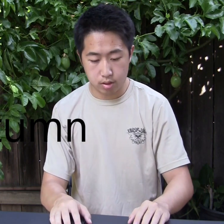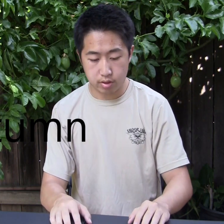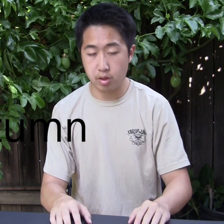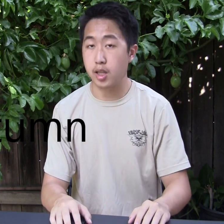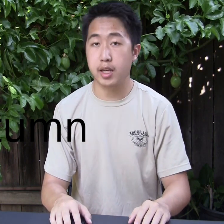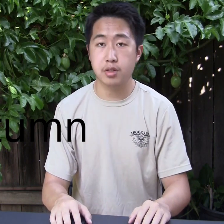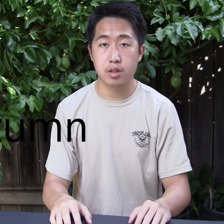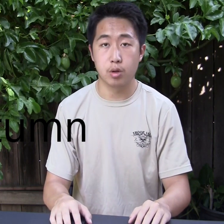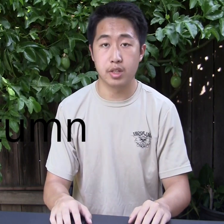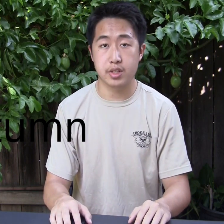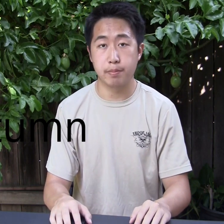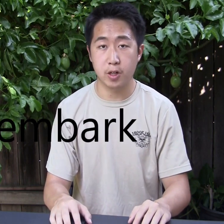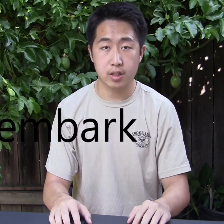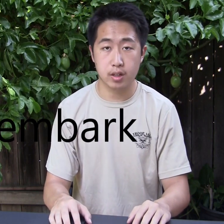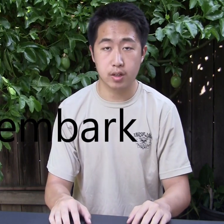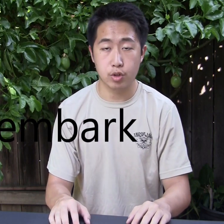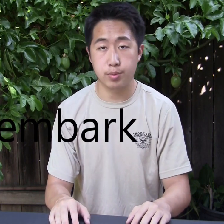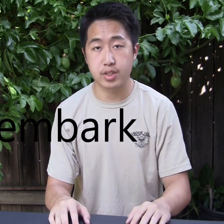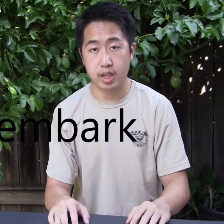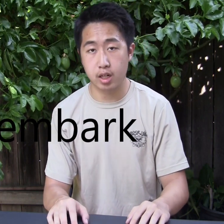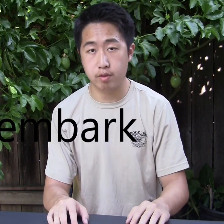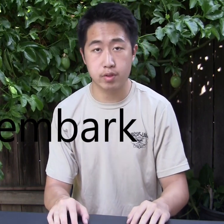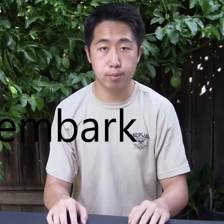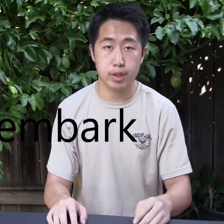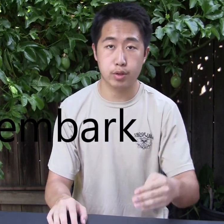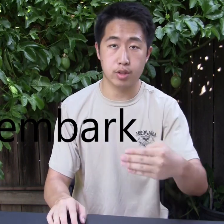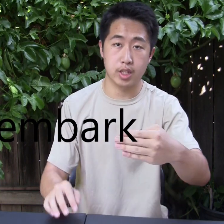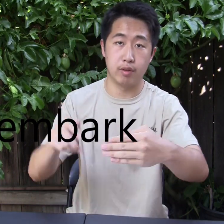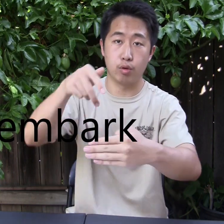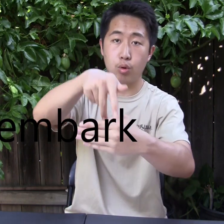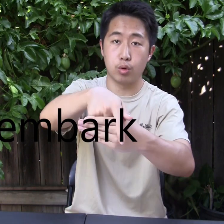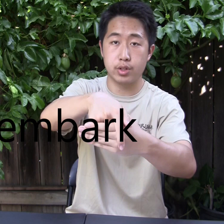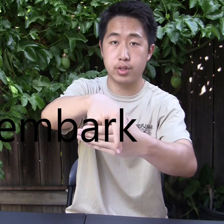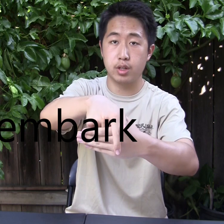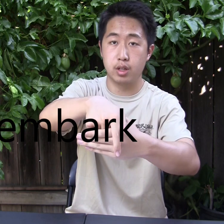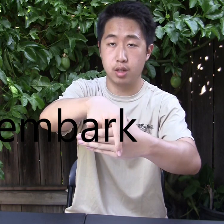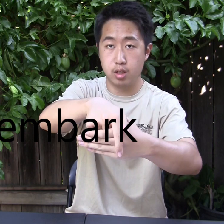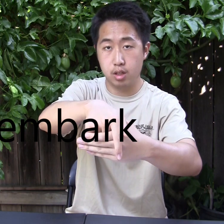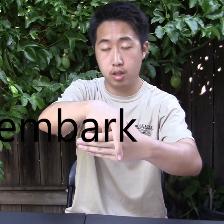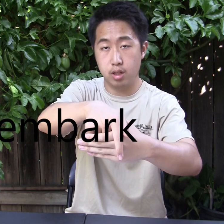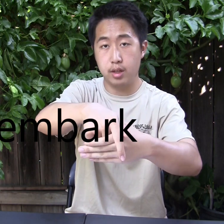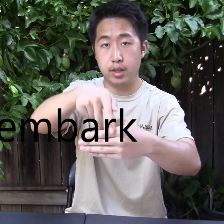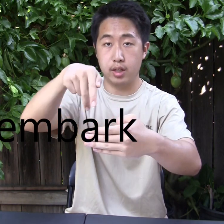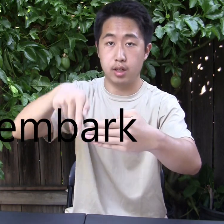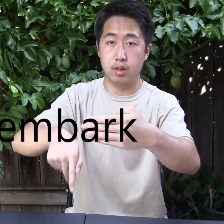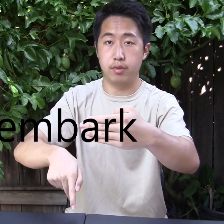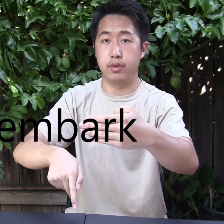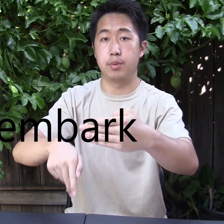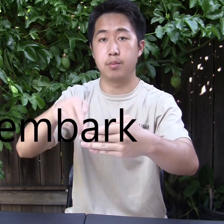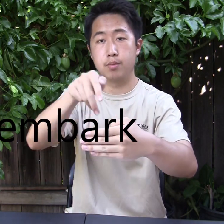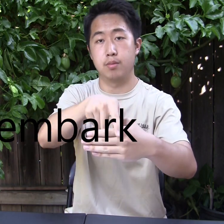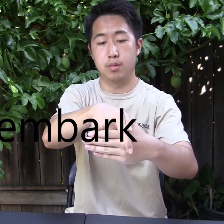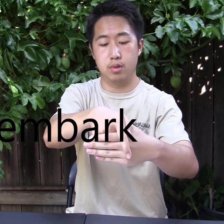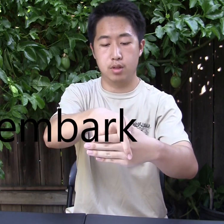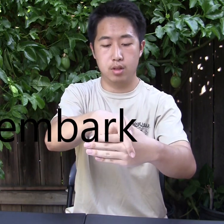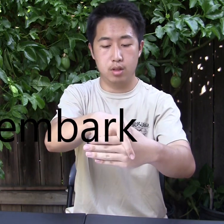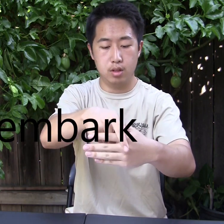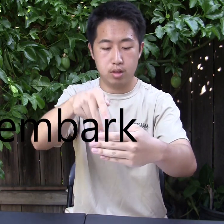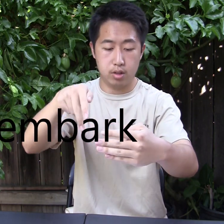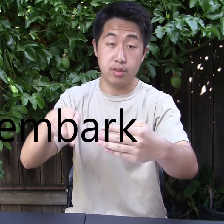So a light or disembark, which means to get off of something, do the sign for a horse and then get off of it. So this